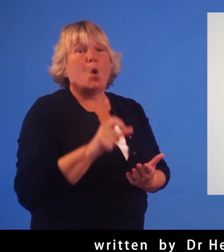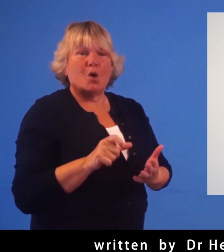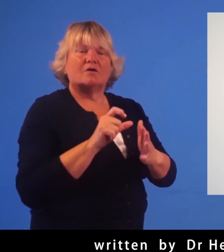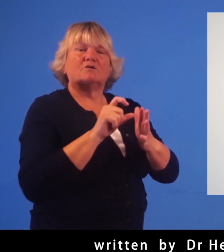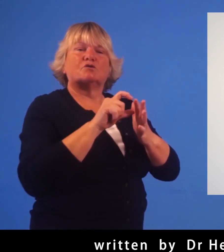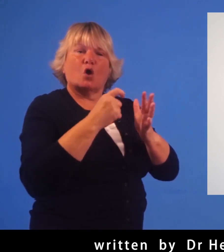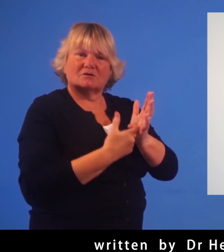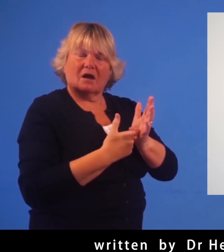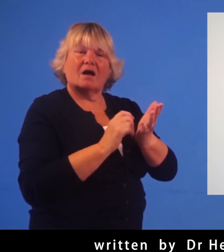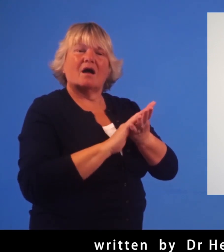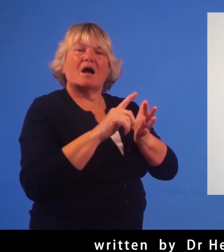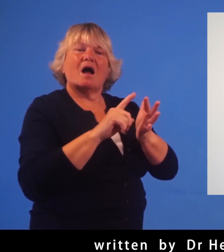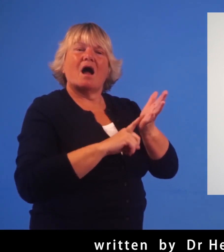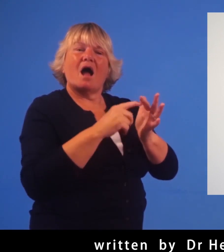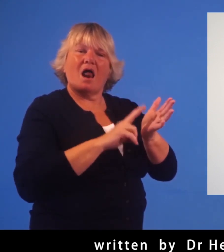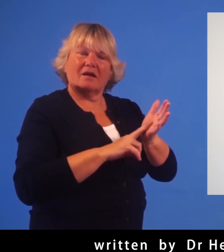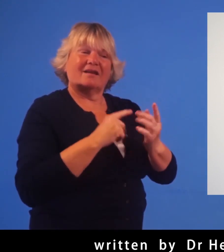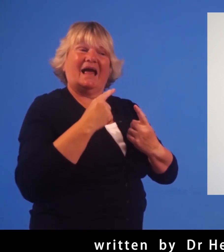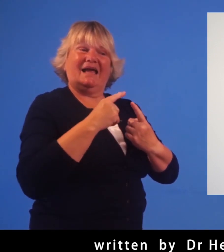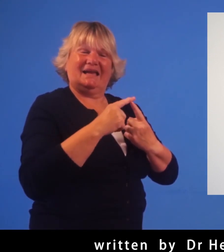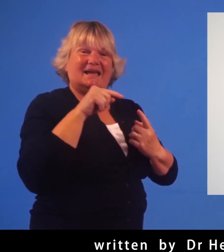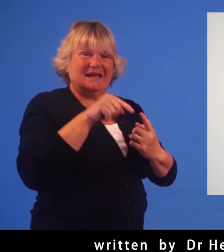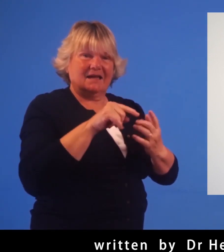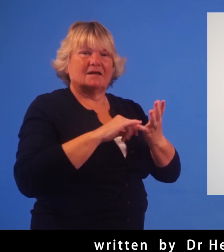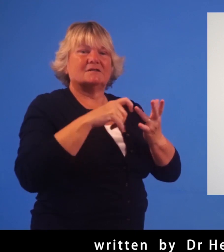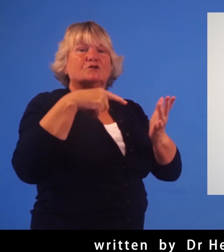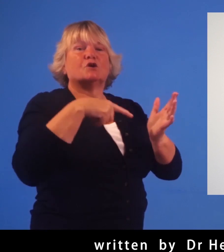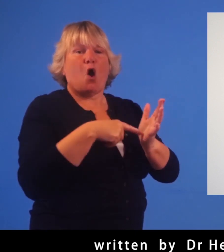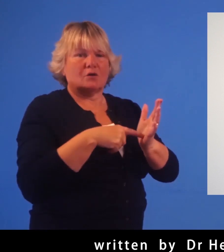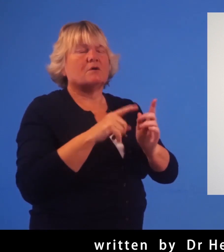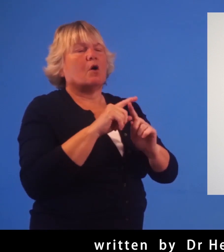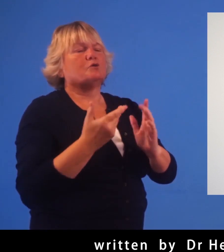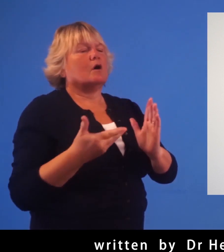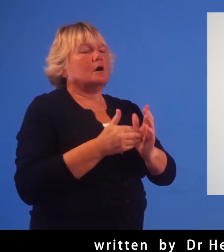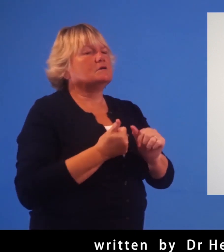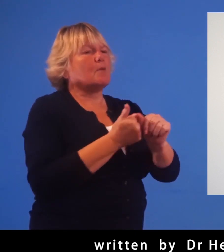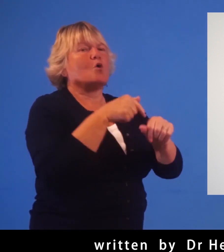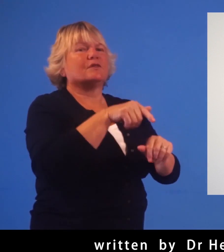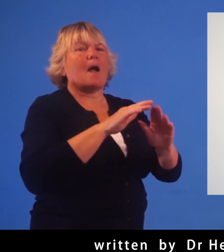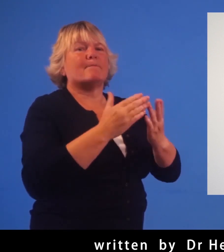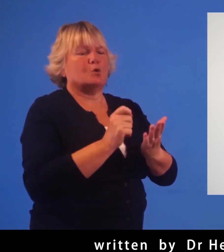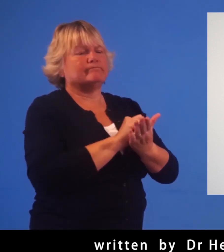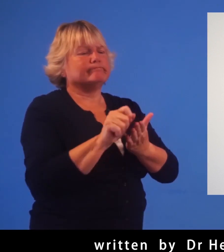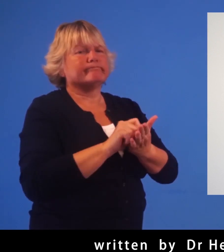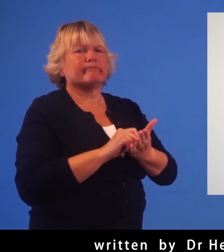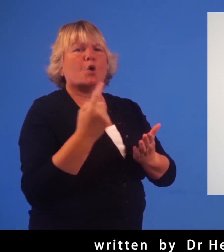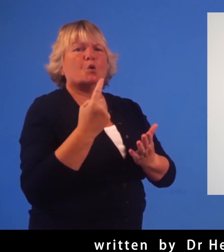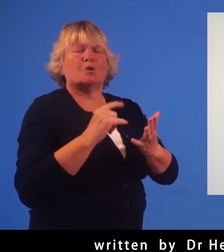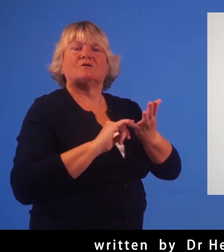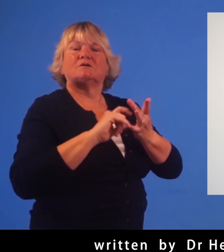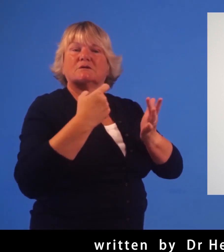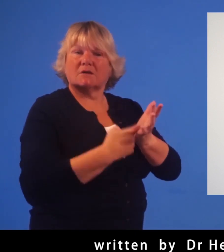written by Dr. Helen E. Scott, with a foreword by Sir Alexander McCall Smith.